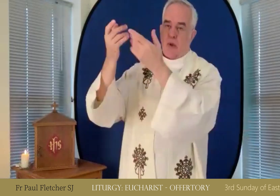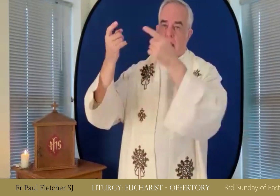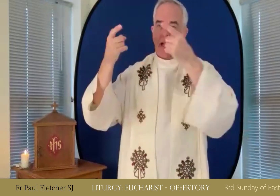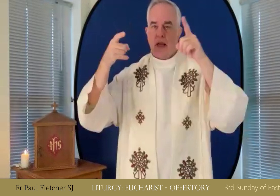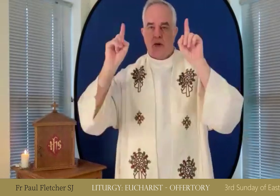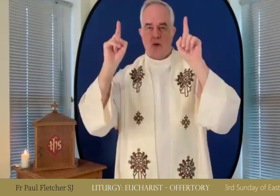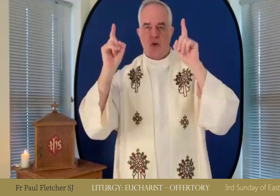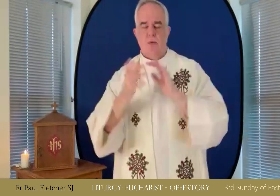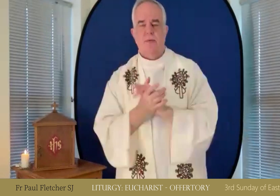pray for